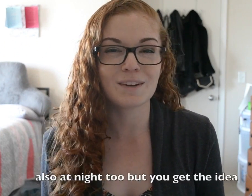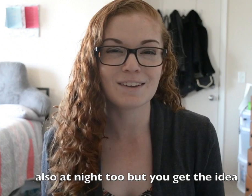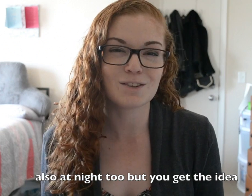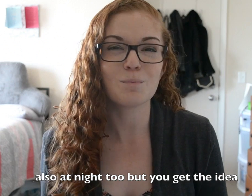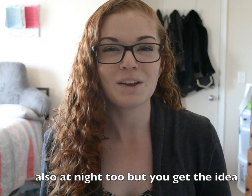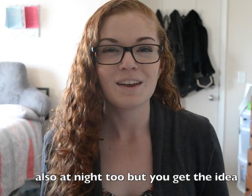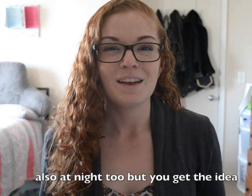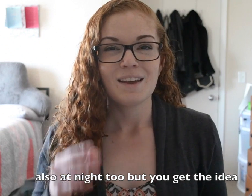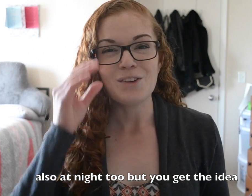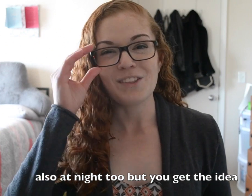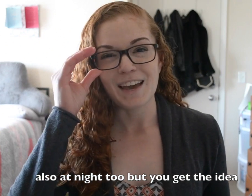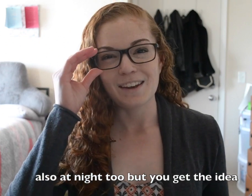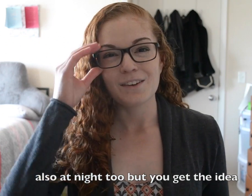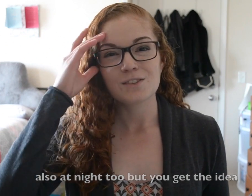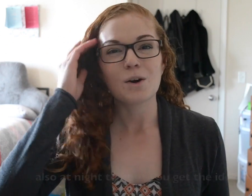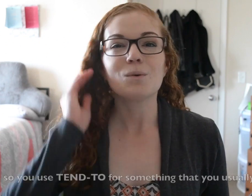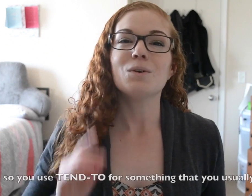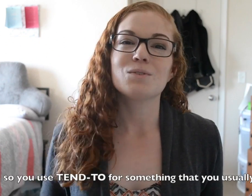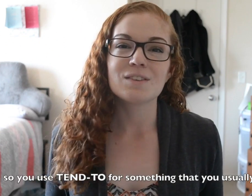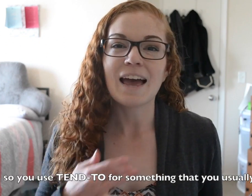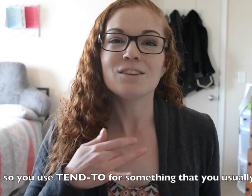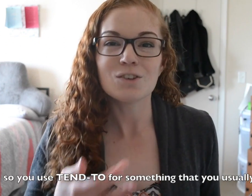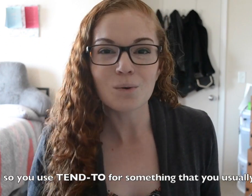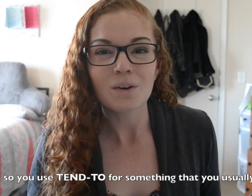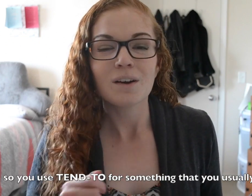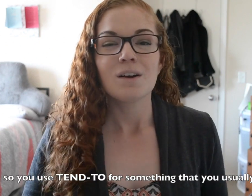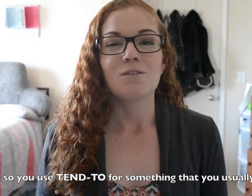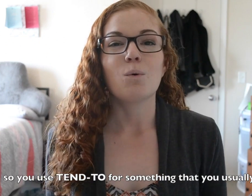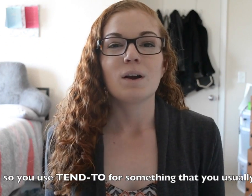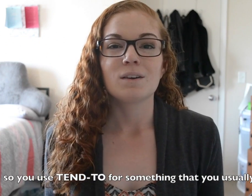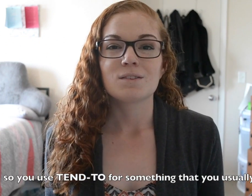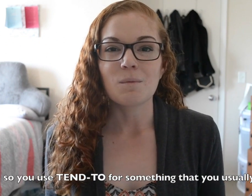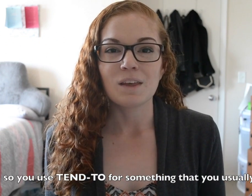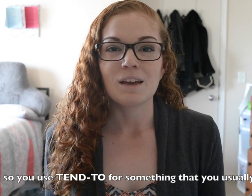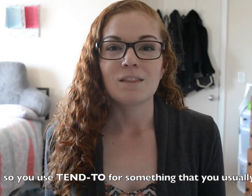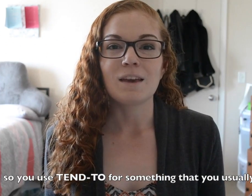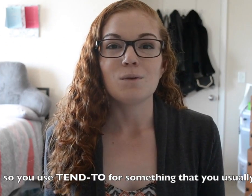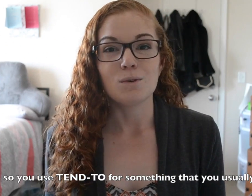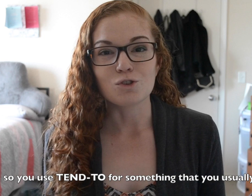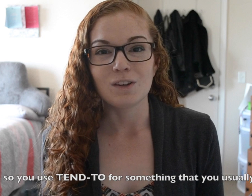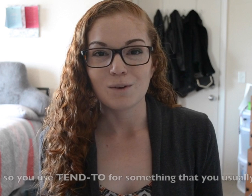night too, but you get the idea. So use tend to for something that you usually do.